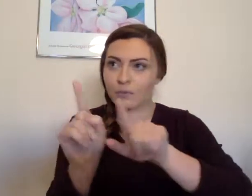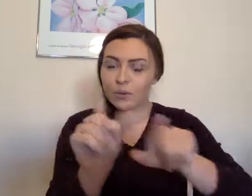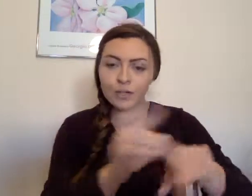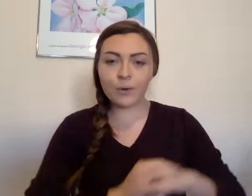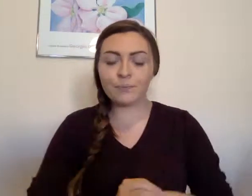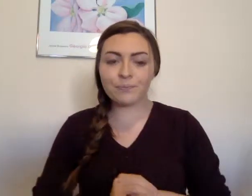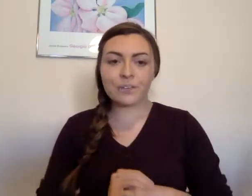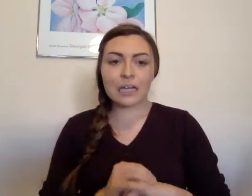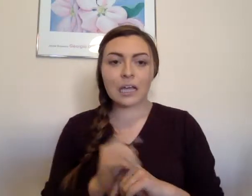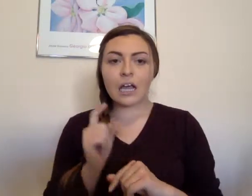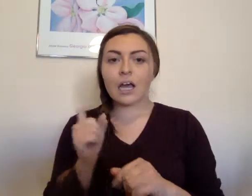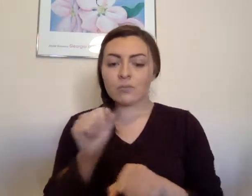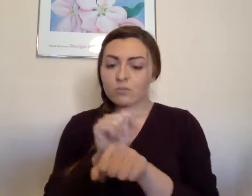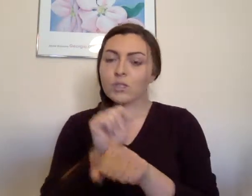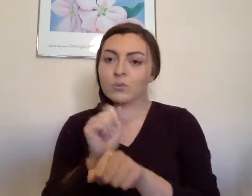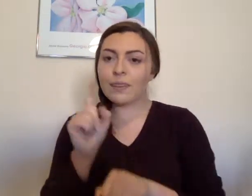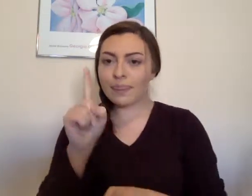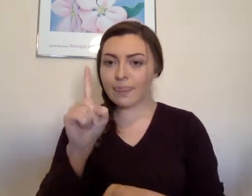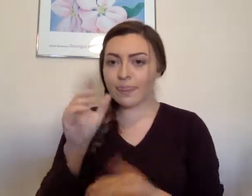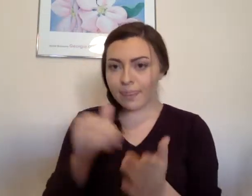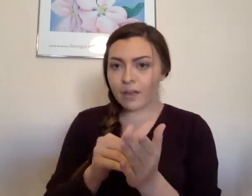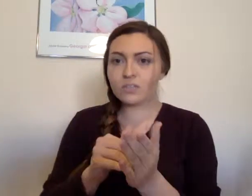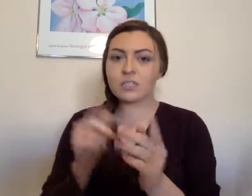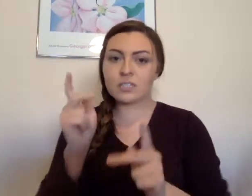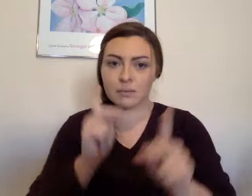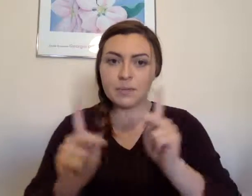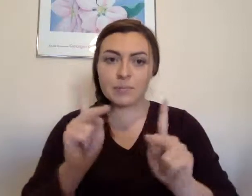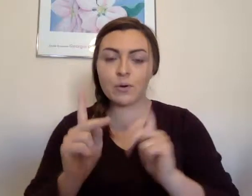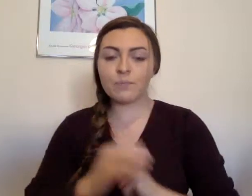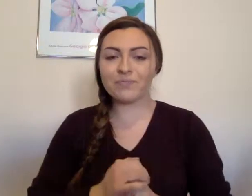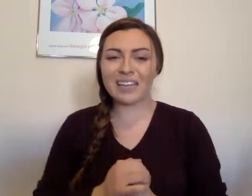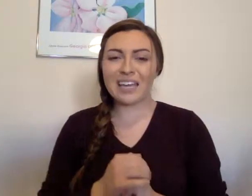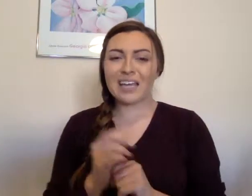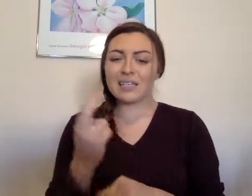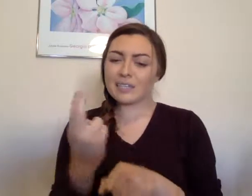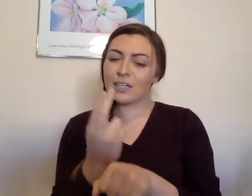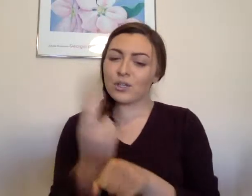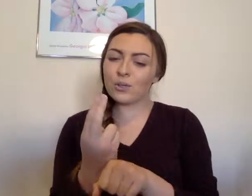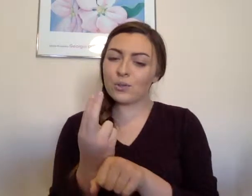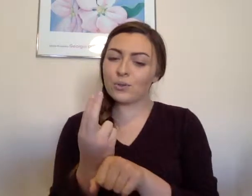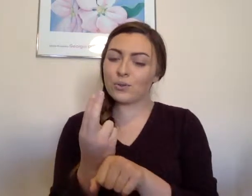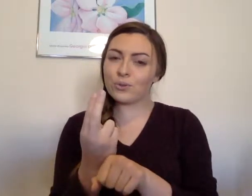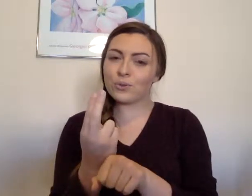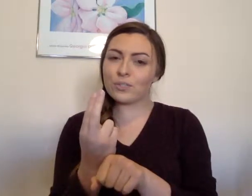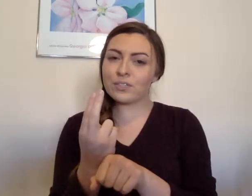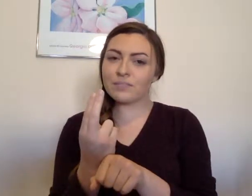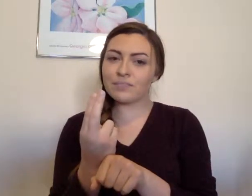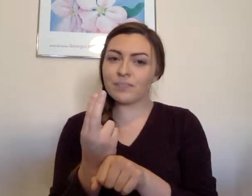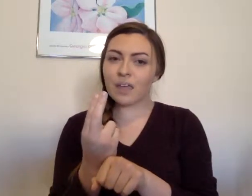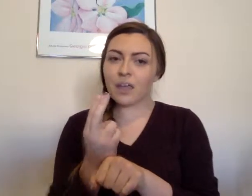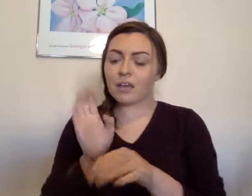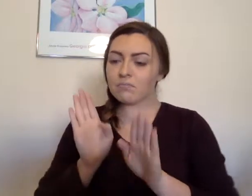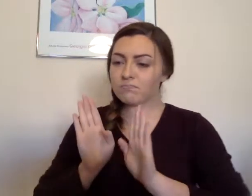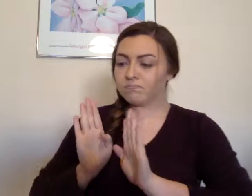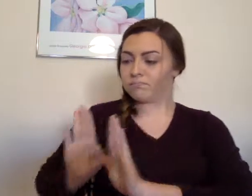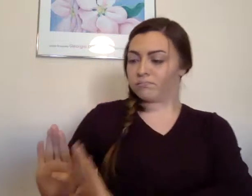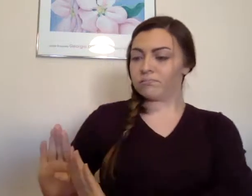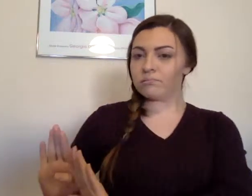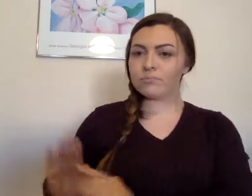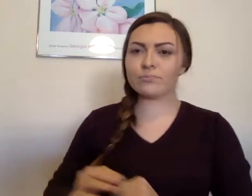of people will use a lot of push away body language. They push away. And then they wonder why they're